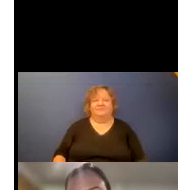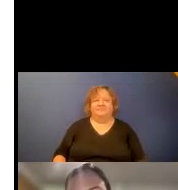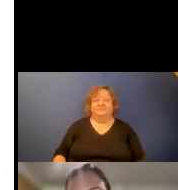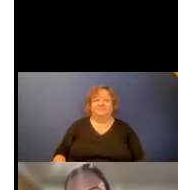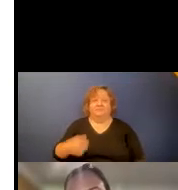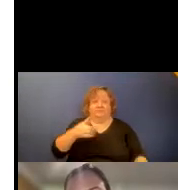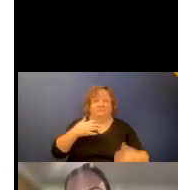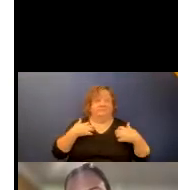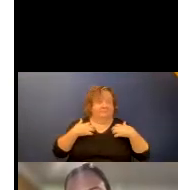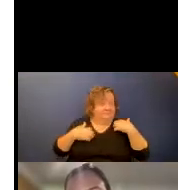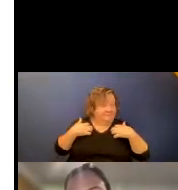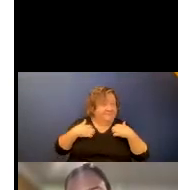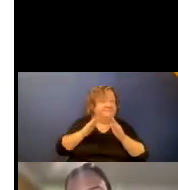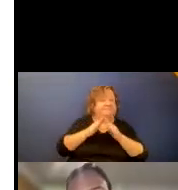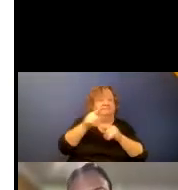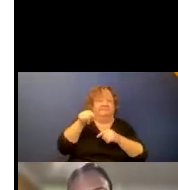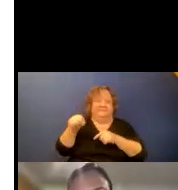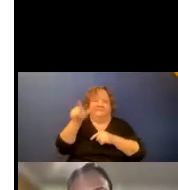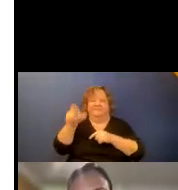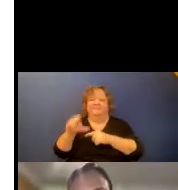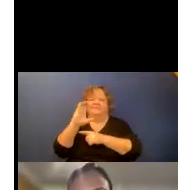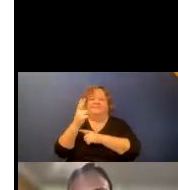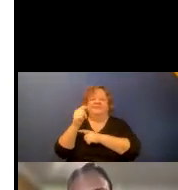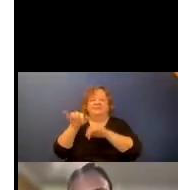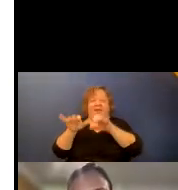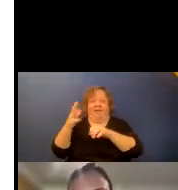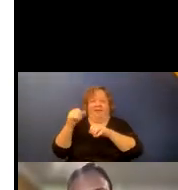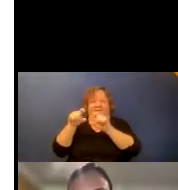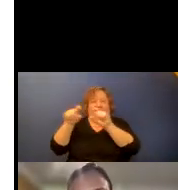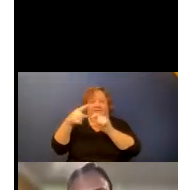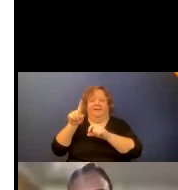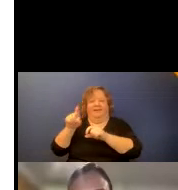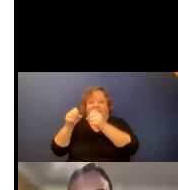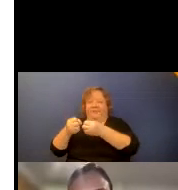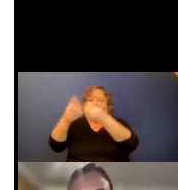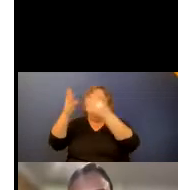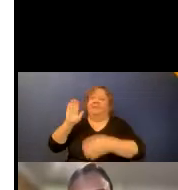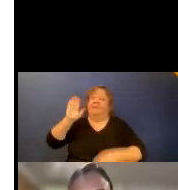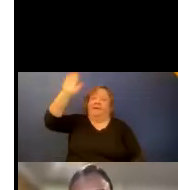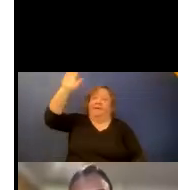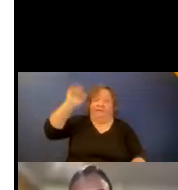by sending you those links for the orientation meetings. We can kick off that way.